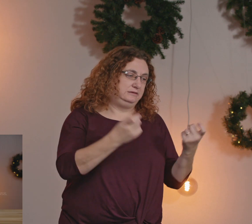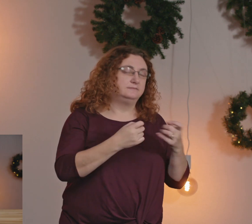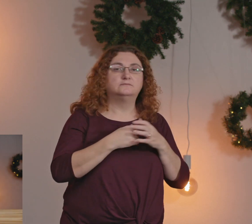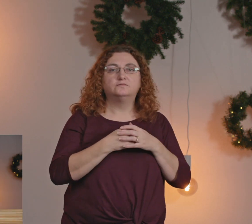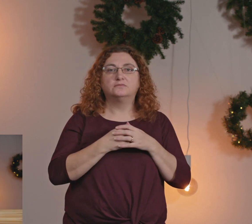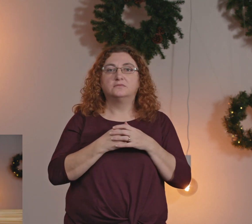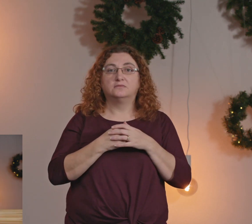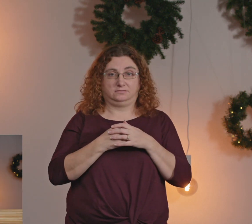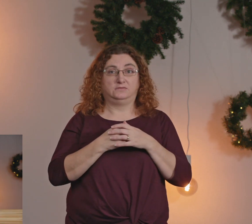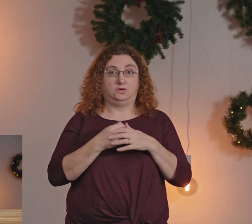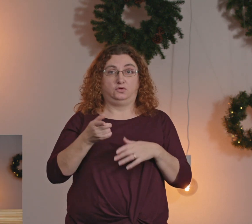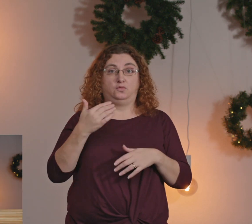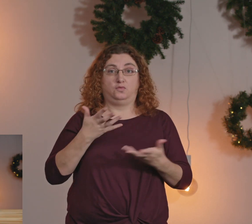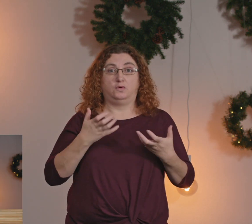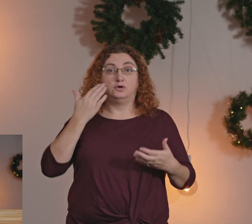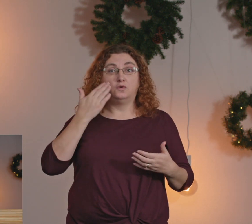What am I like?